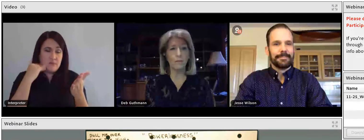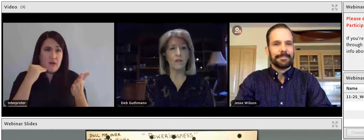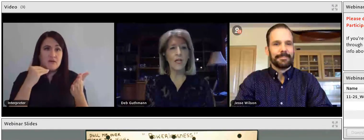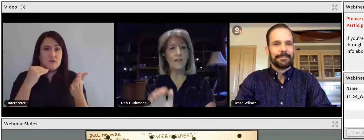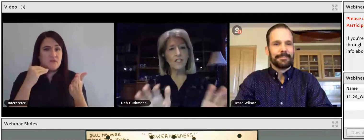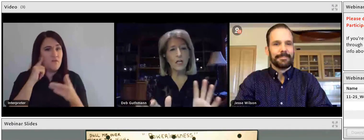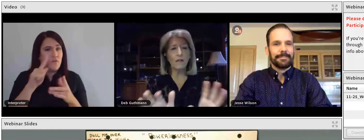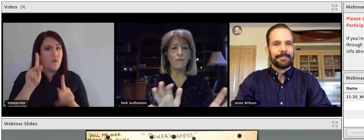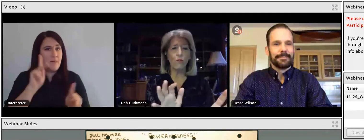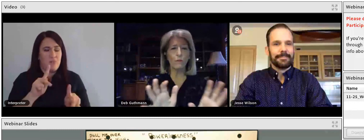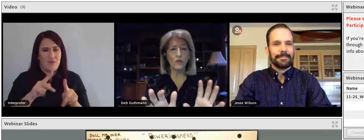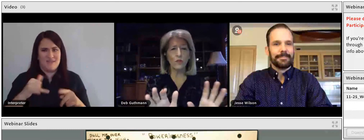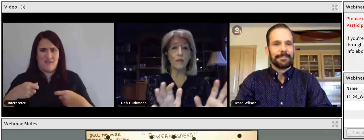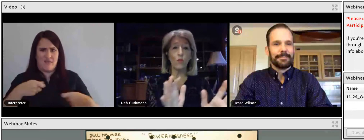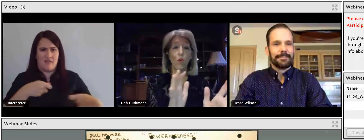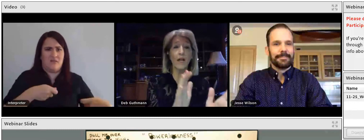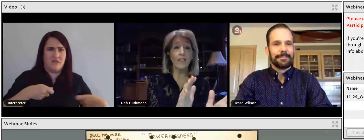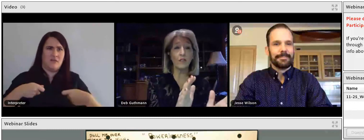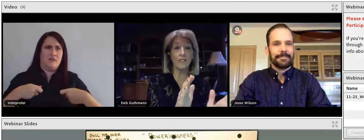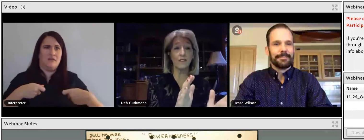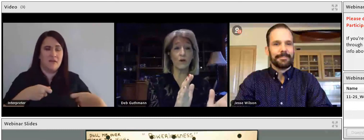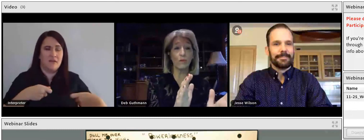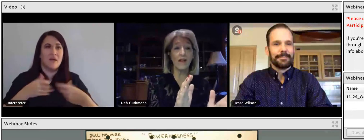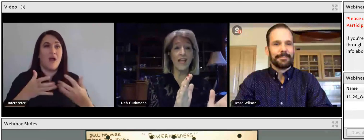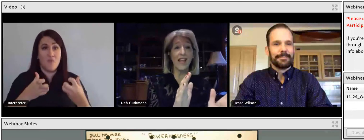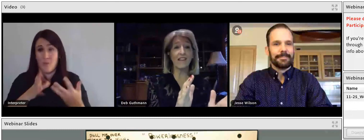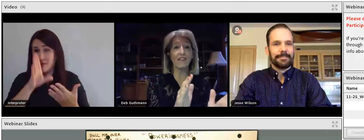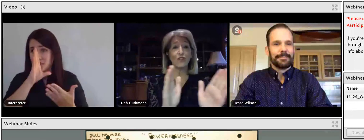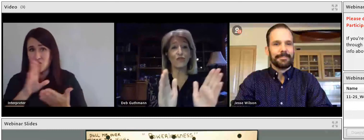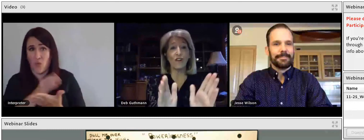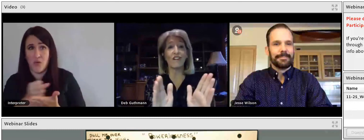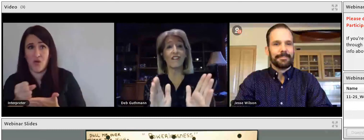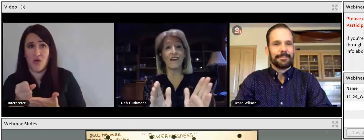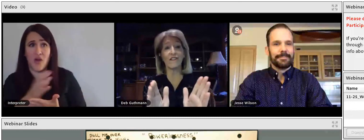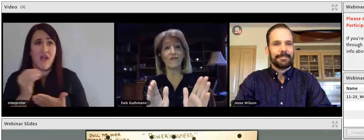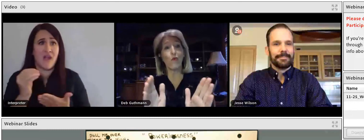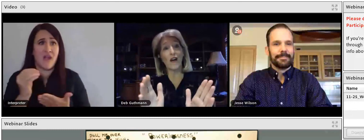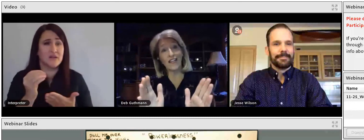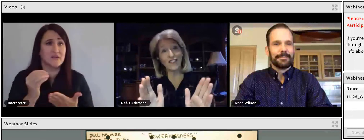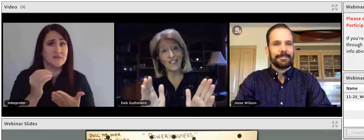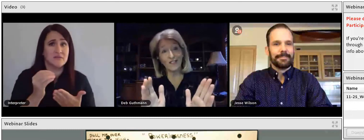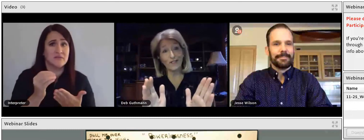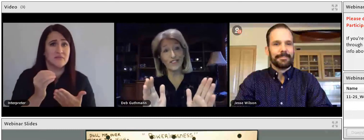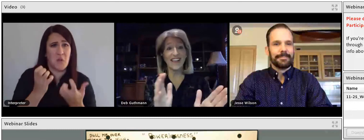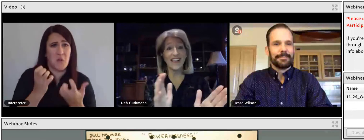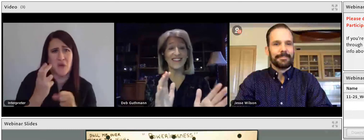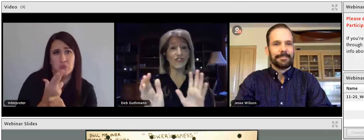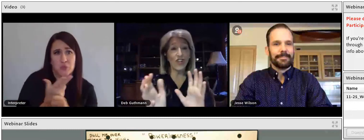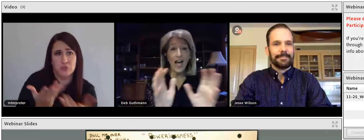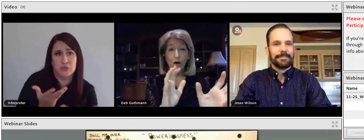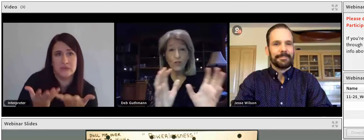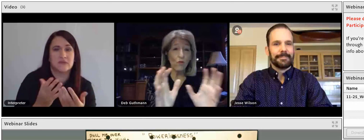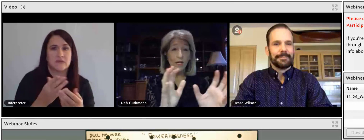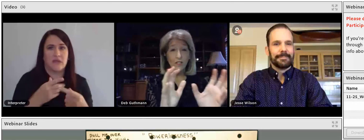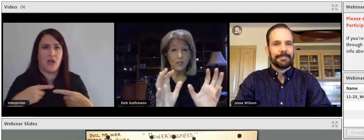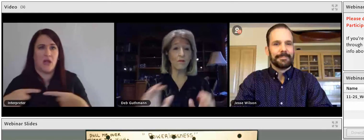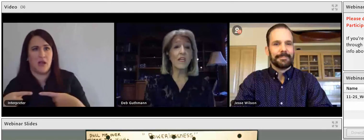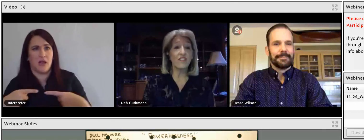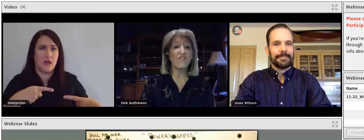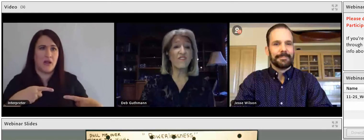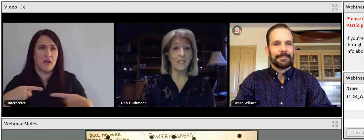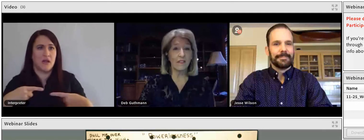experienced by people, the tug of war between wanting to be sober and the struggle of wanting to use and how